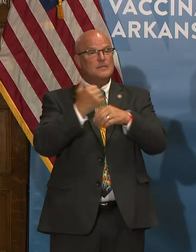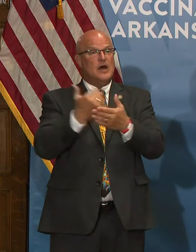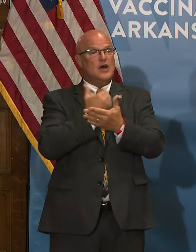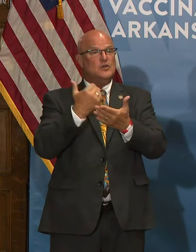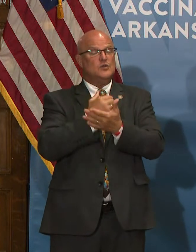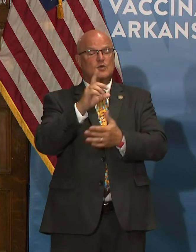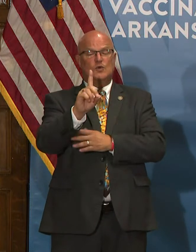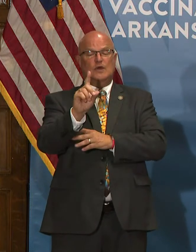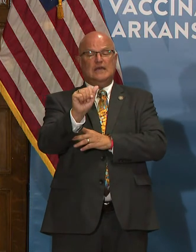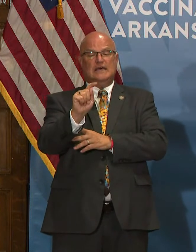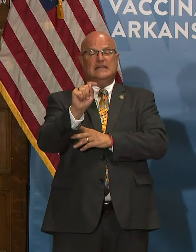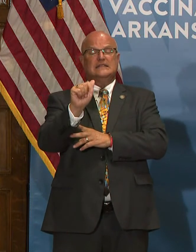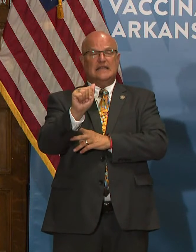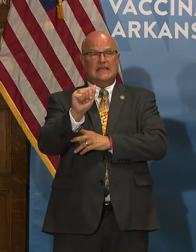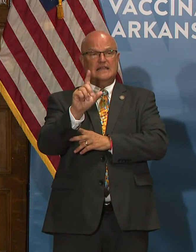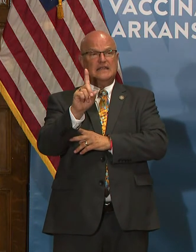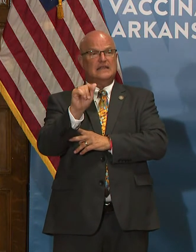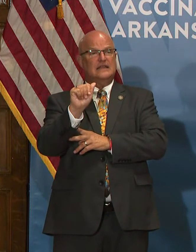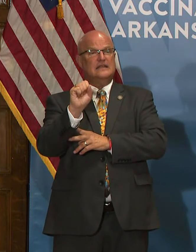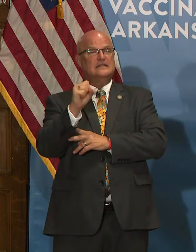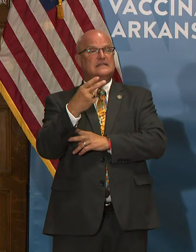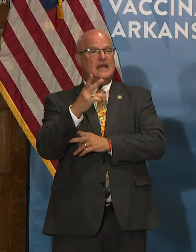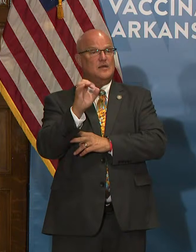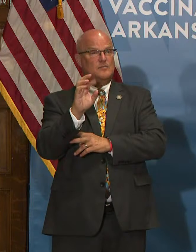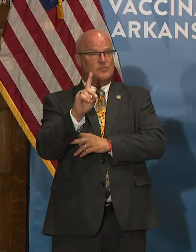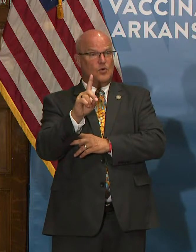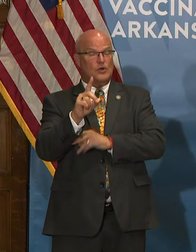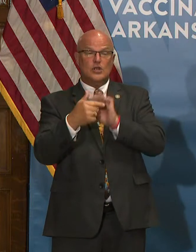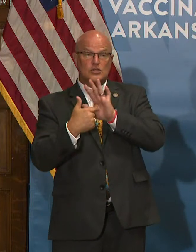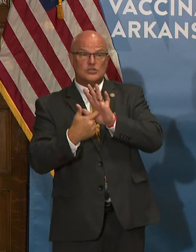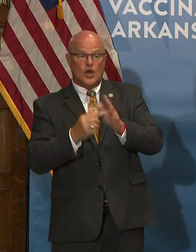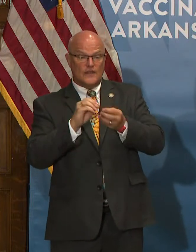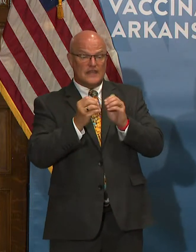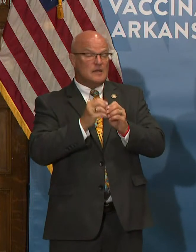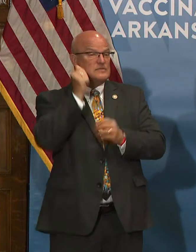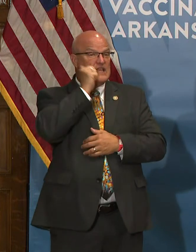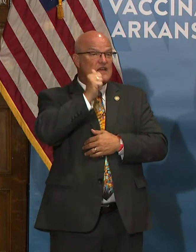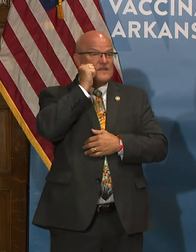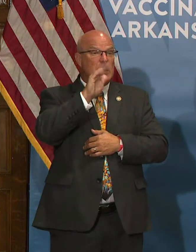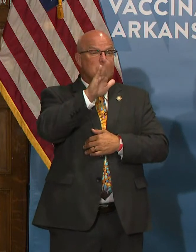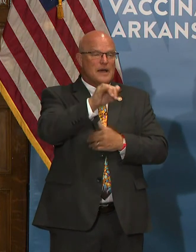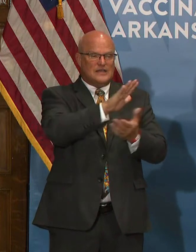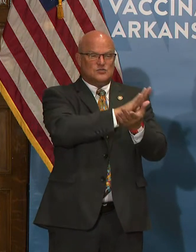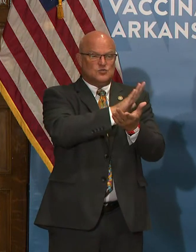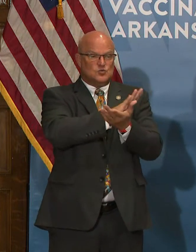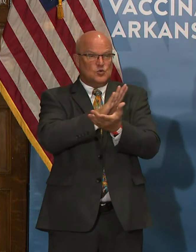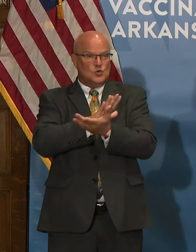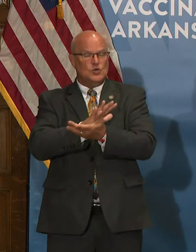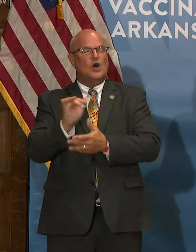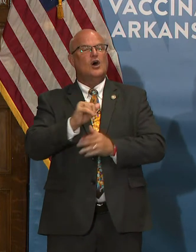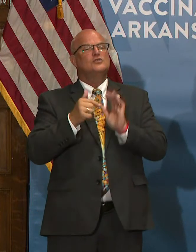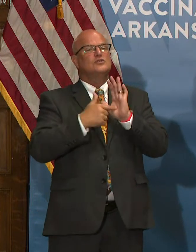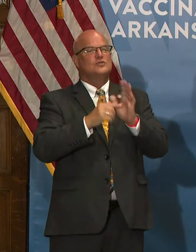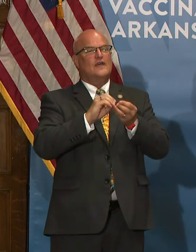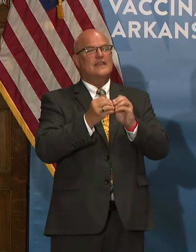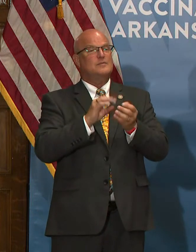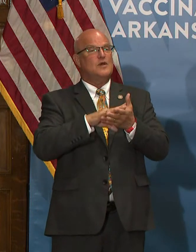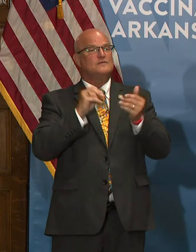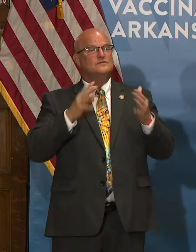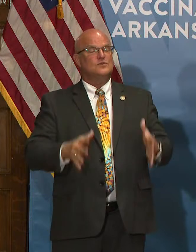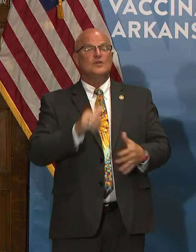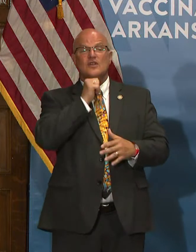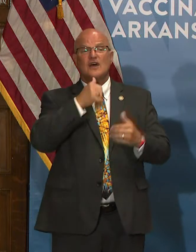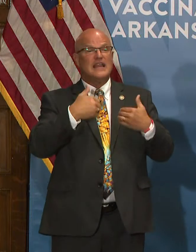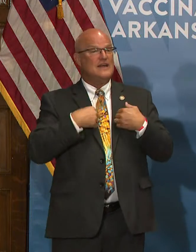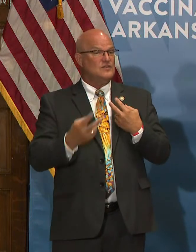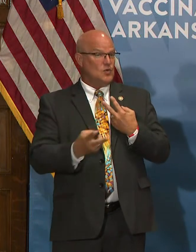data dashboard that not only shows their numbers each day by school, it also shows the number of students that are not